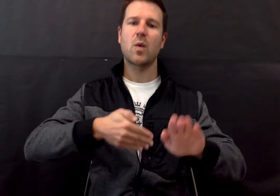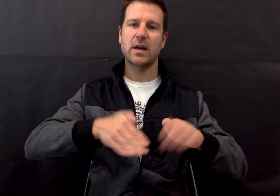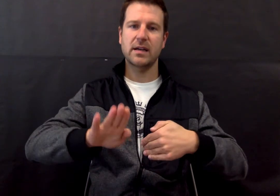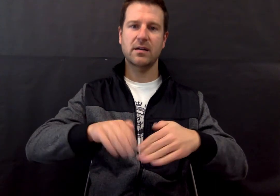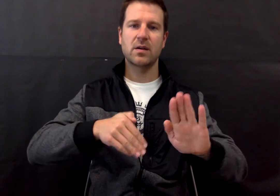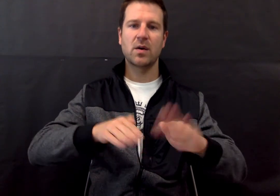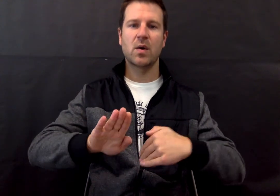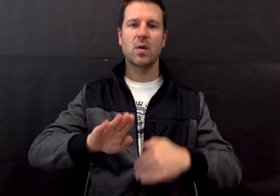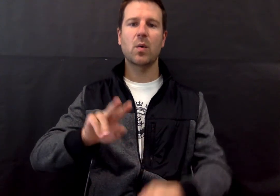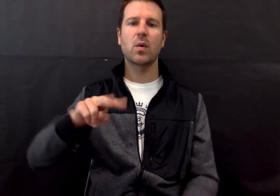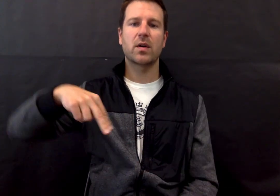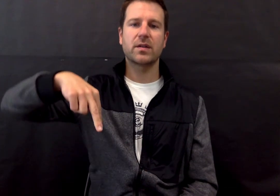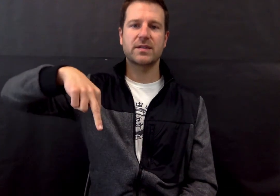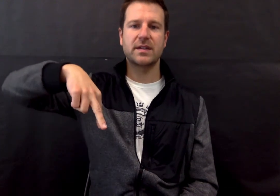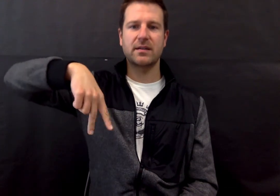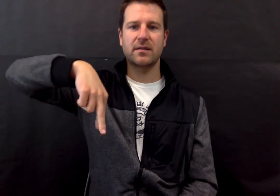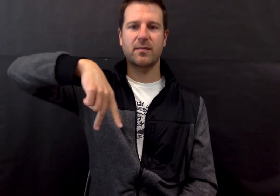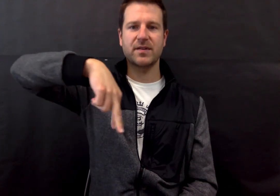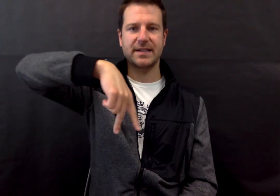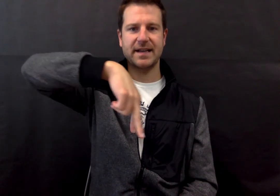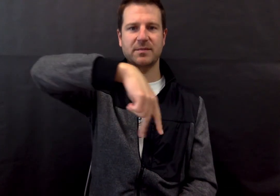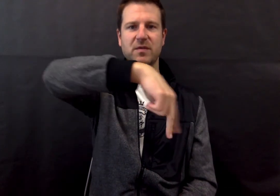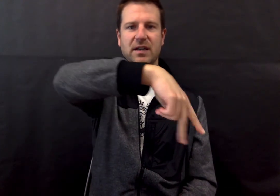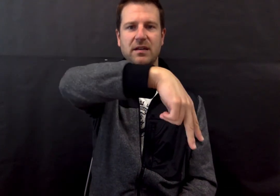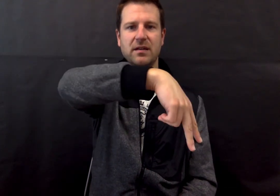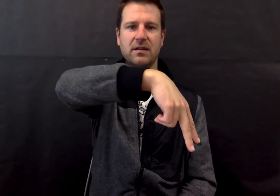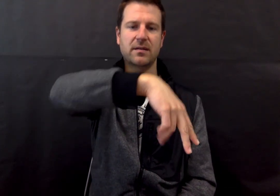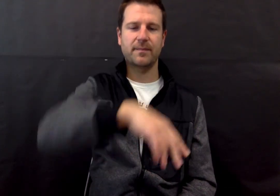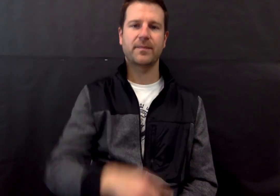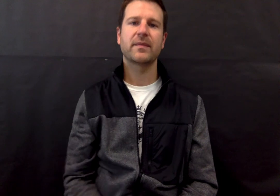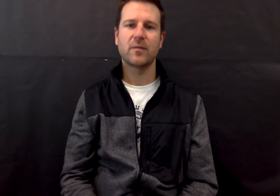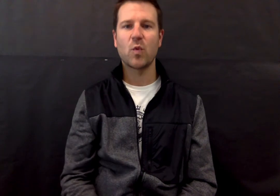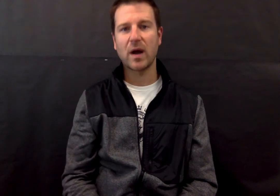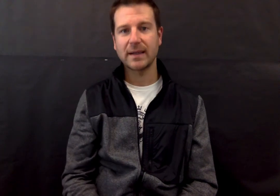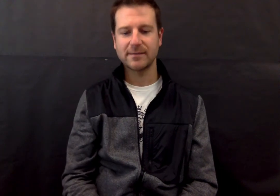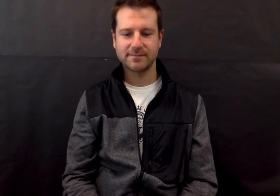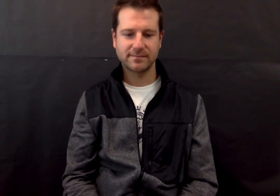Walking. Or you'll see a person's legs moving. Walking.